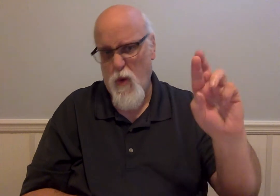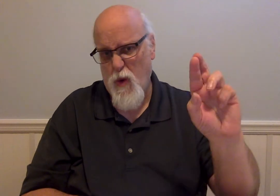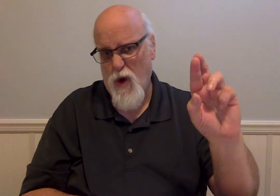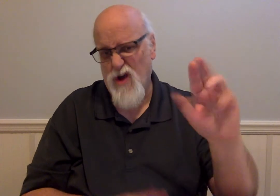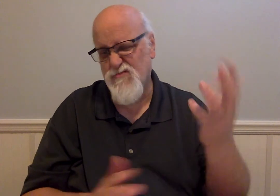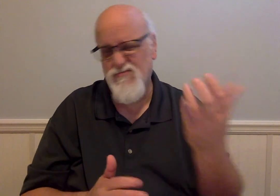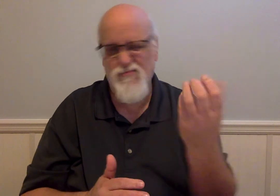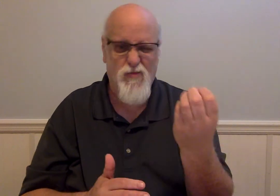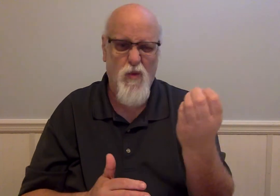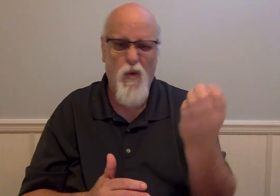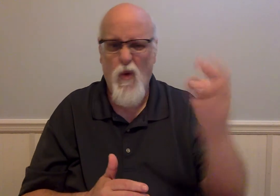O-R,